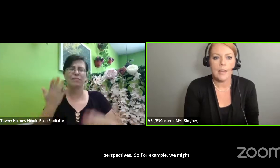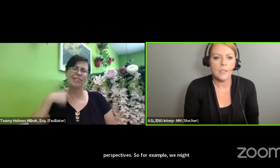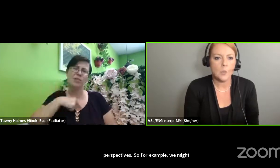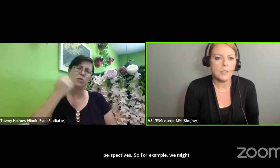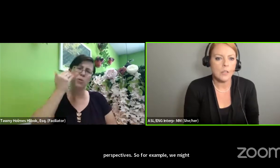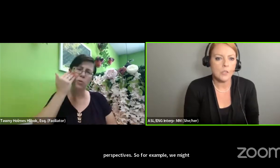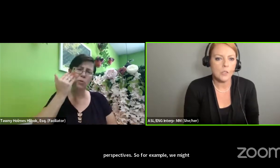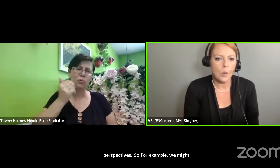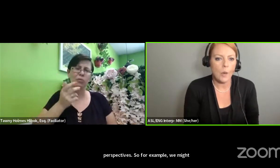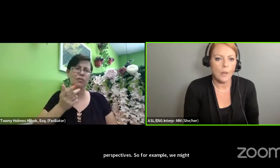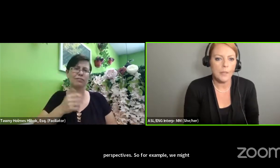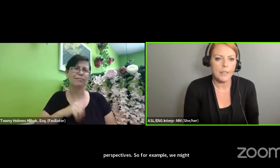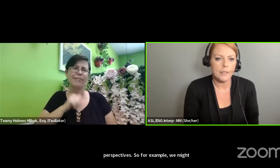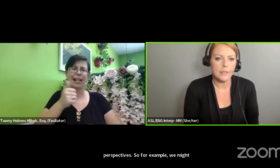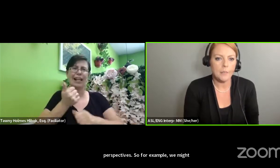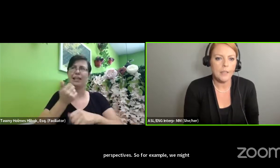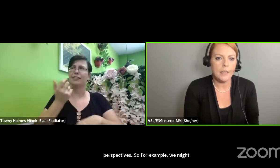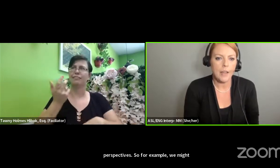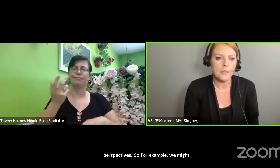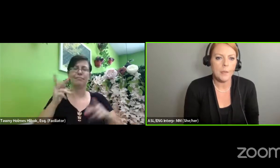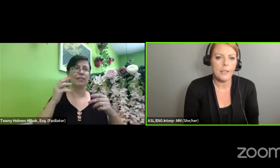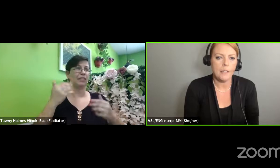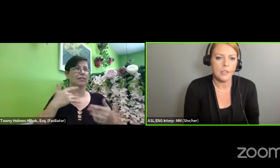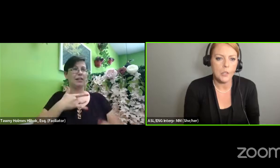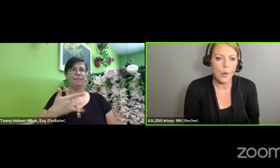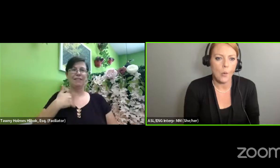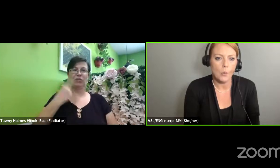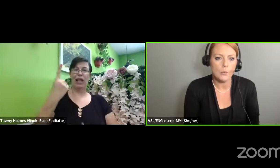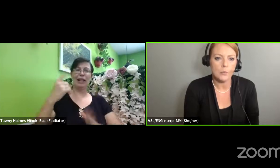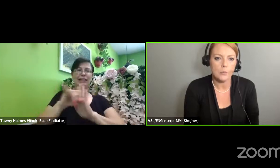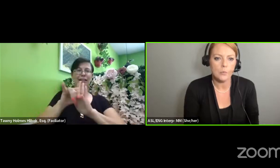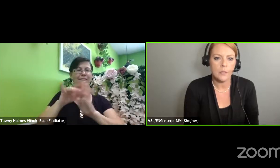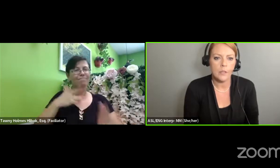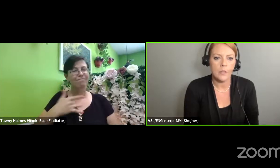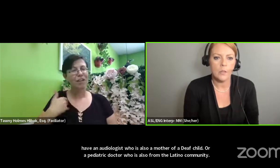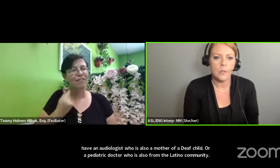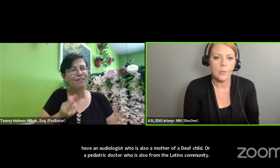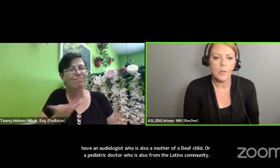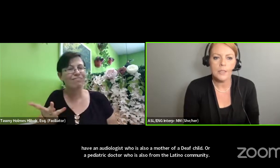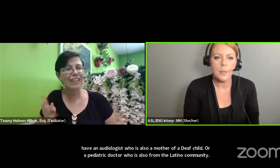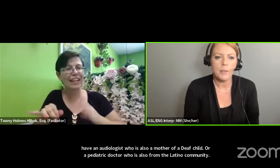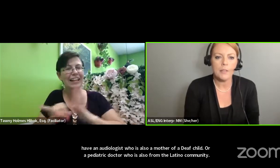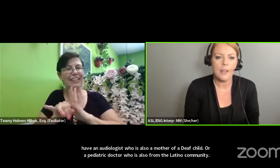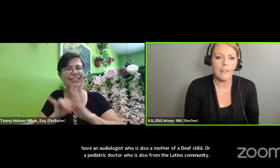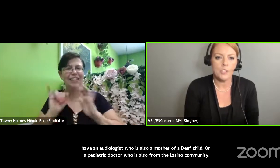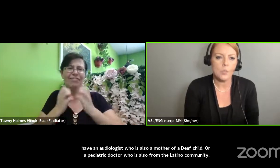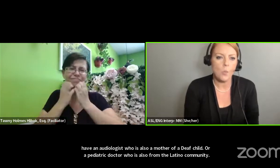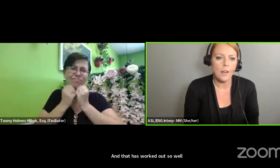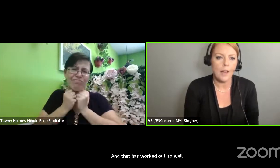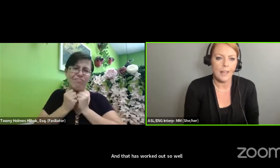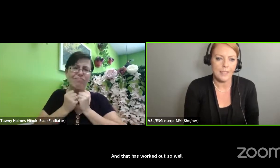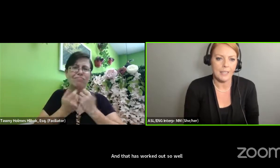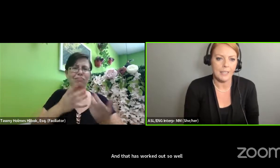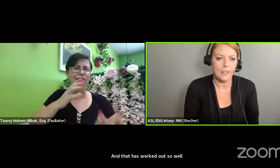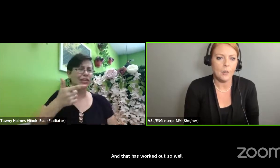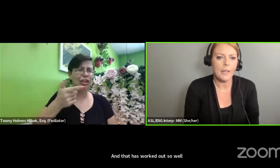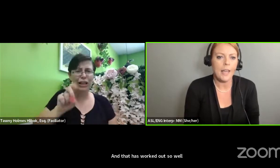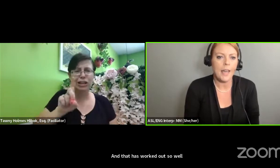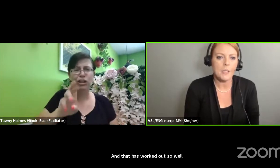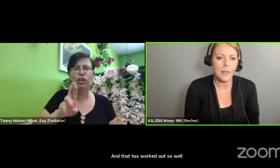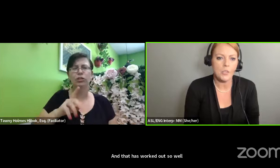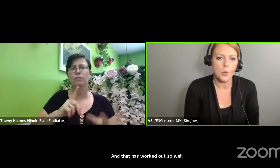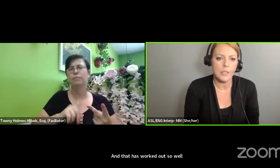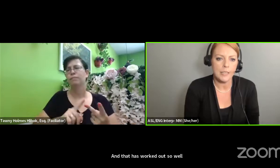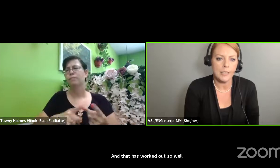And that has worked out so well because as many of us know, we don't typically have just one identity. There are